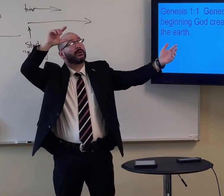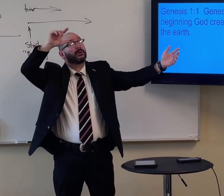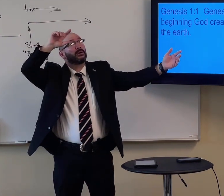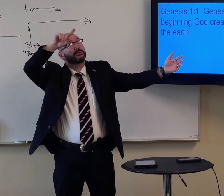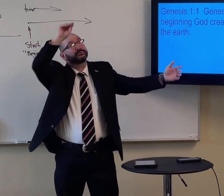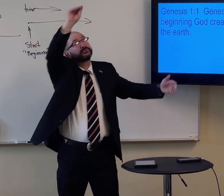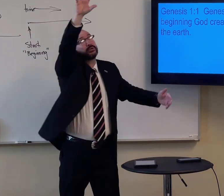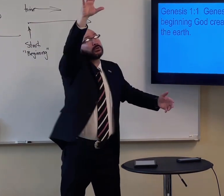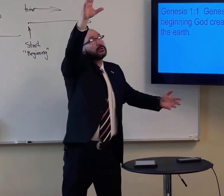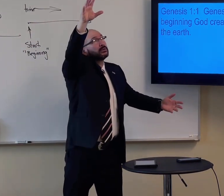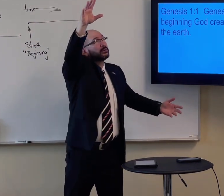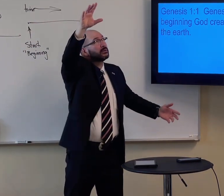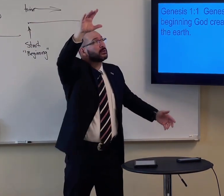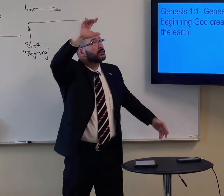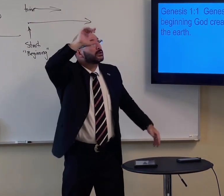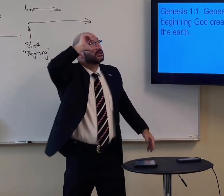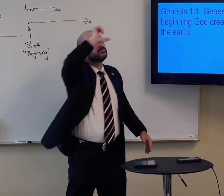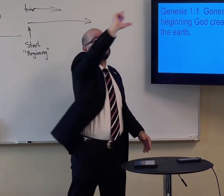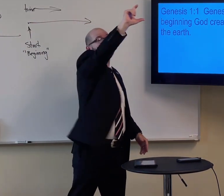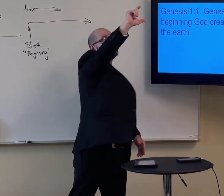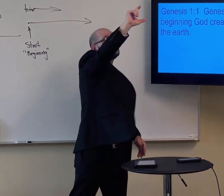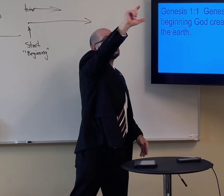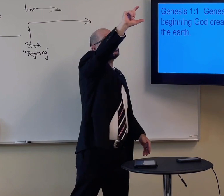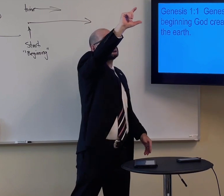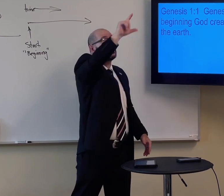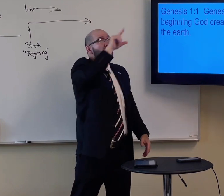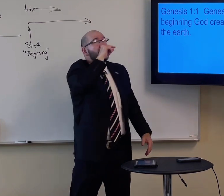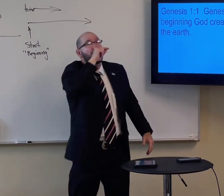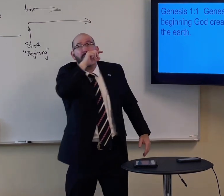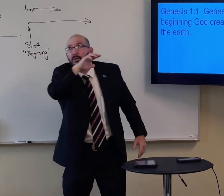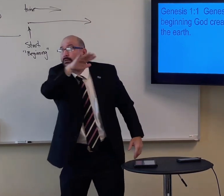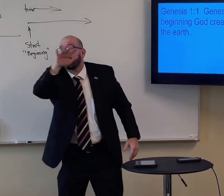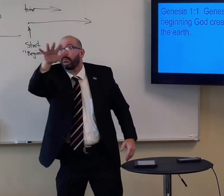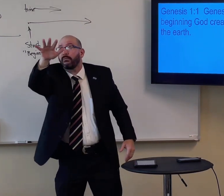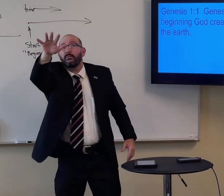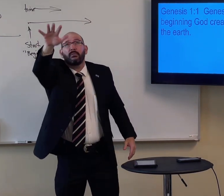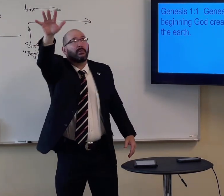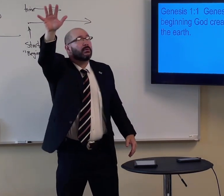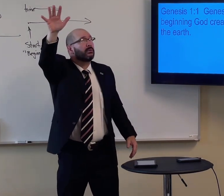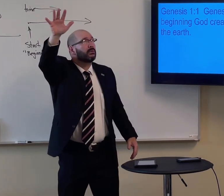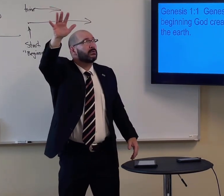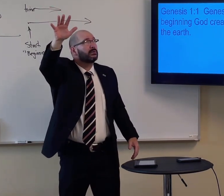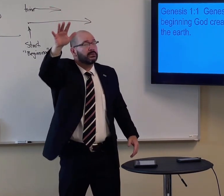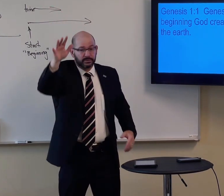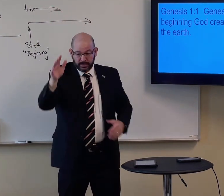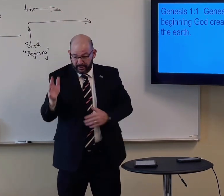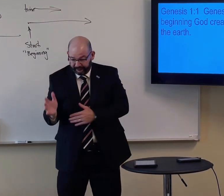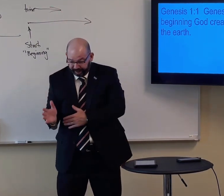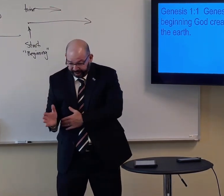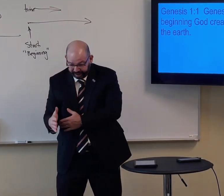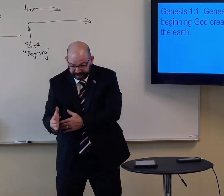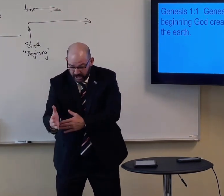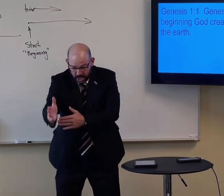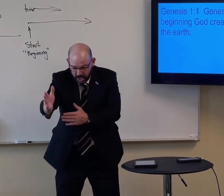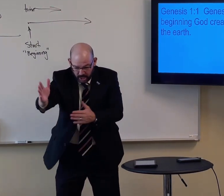the sun, the moon, the birds, the fish,